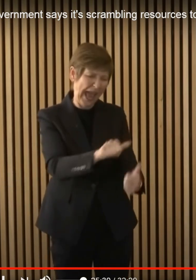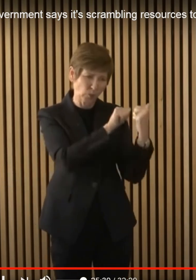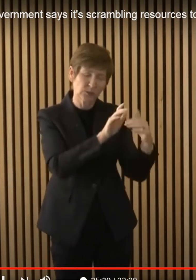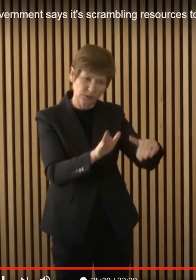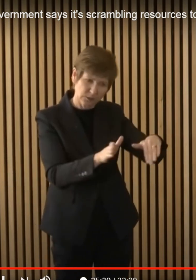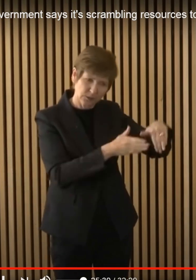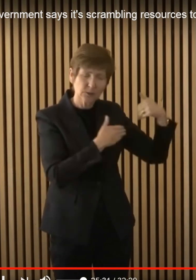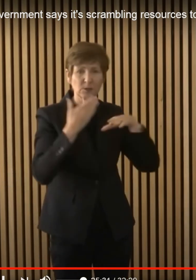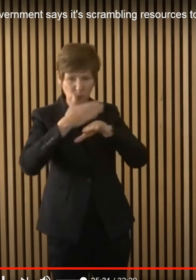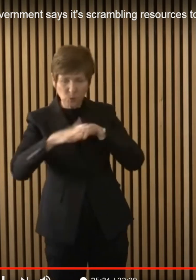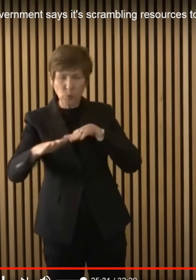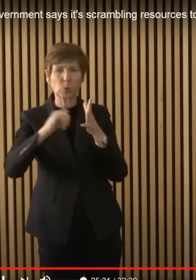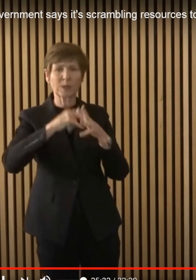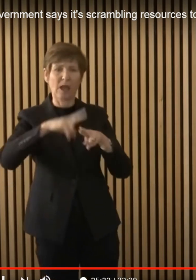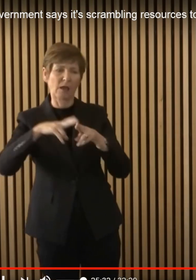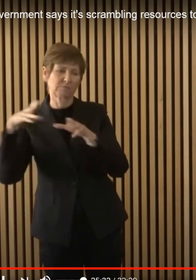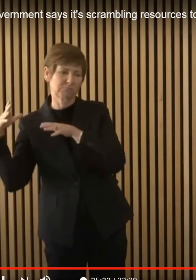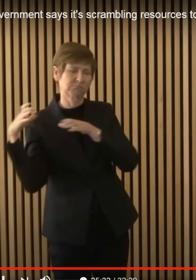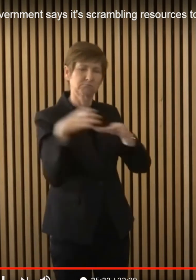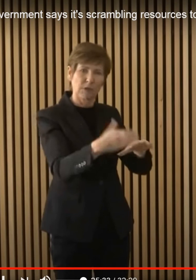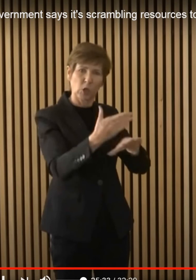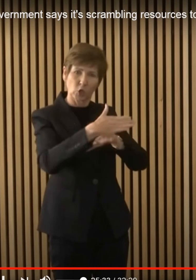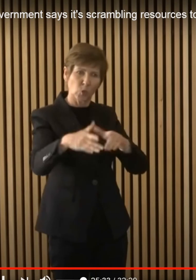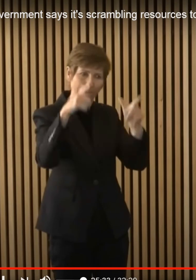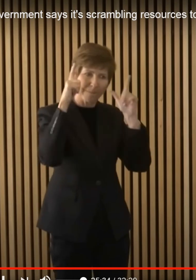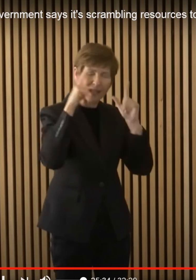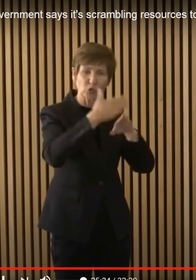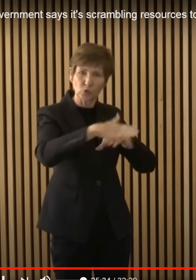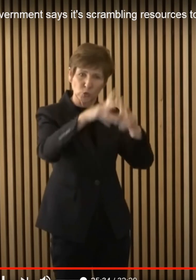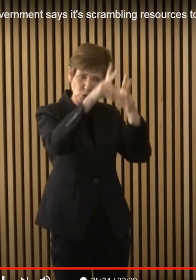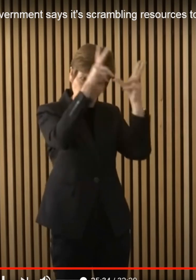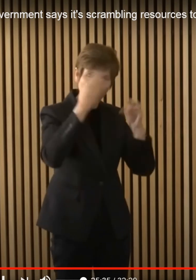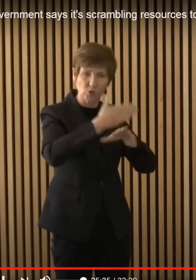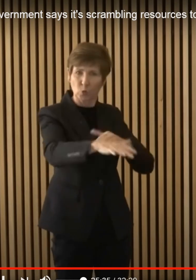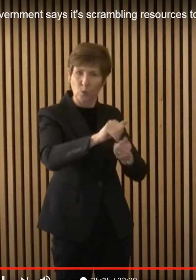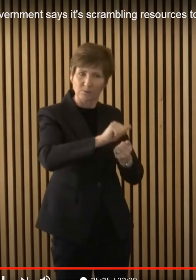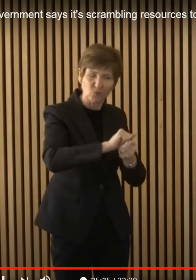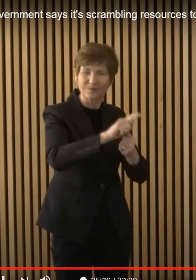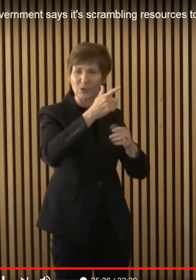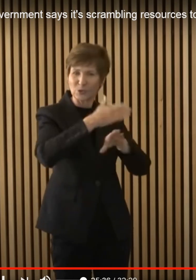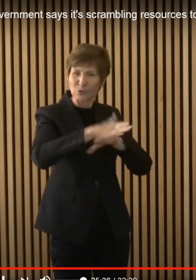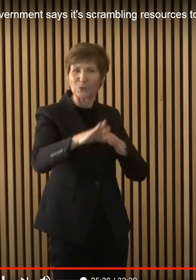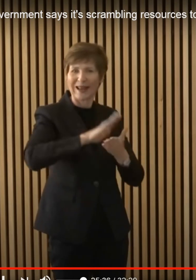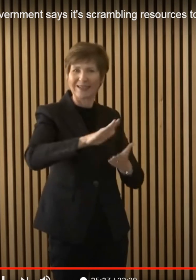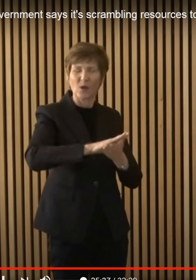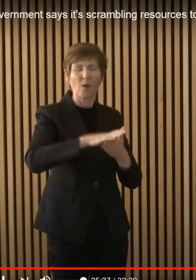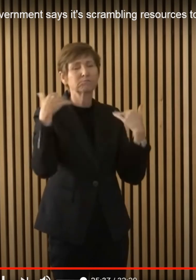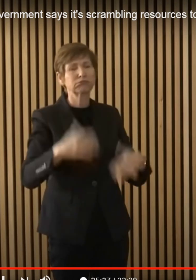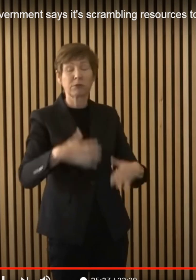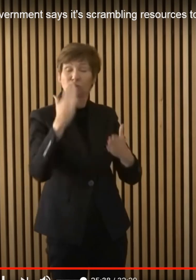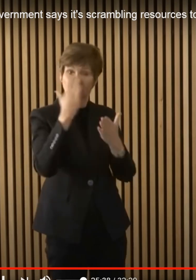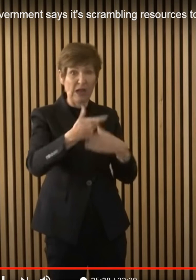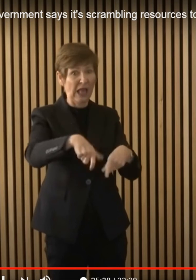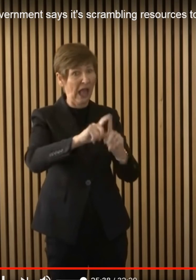recognise that, and I do think that that's something that we all know for the families has been immensely hard. Okay,